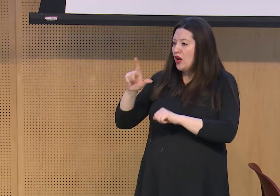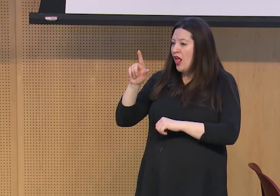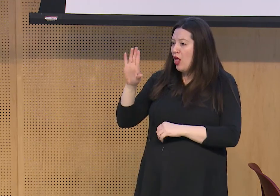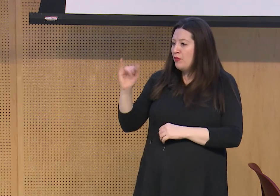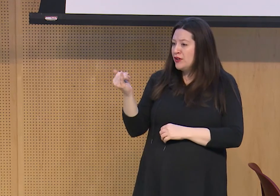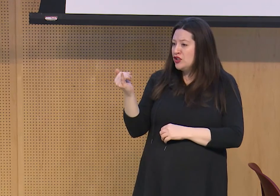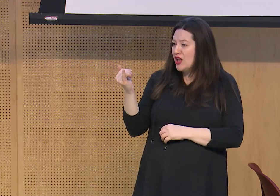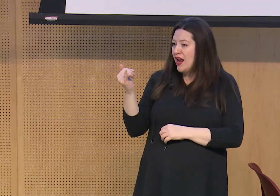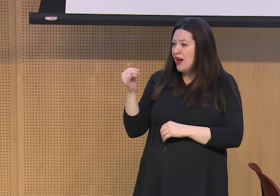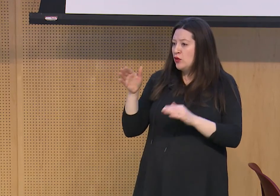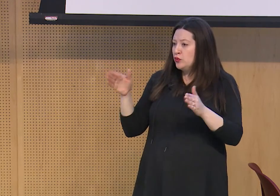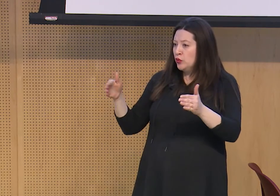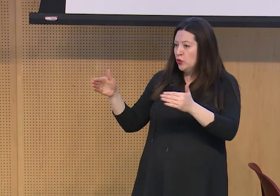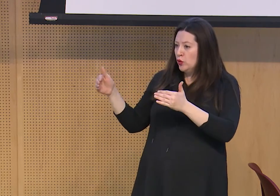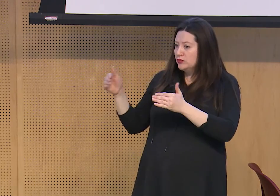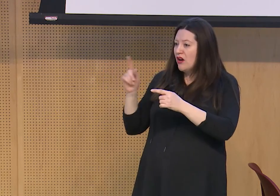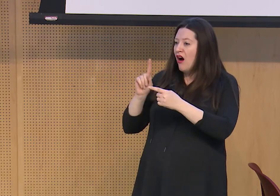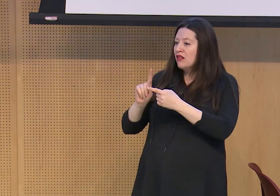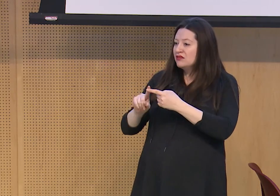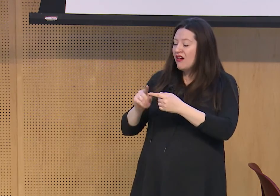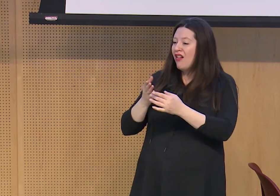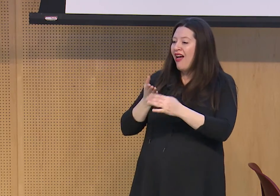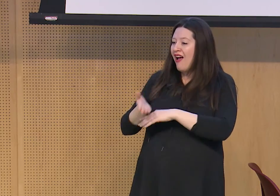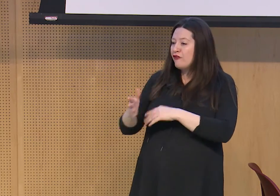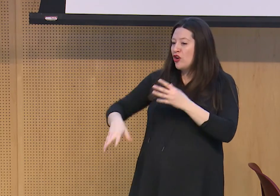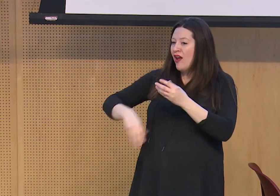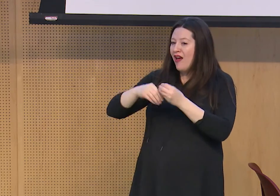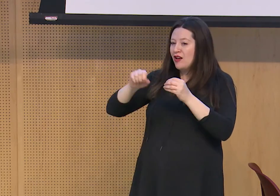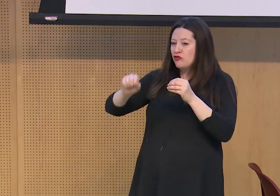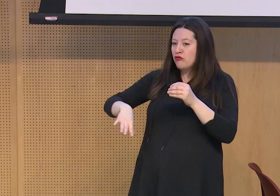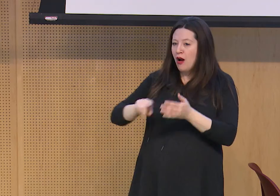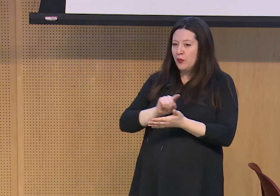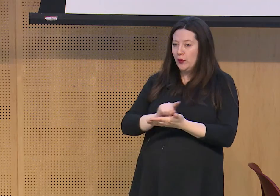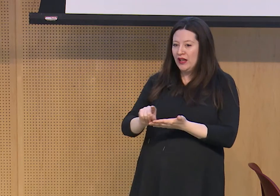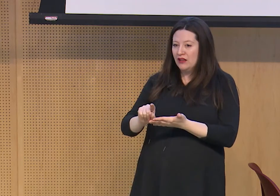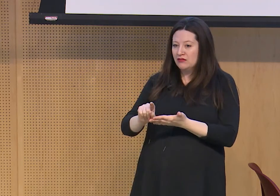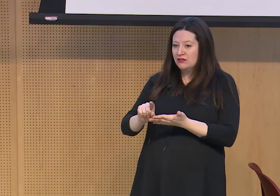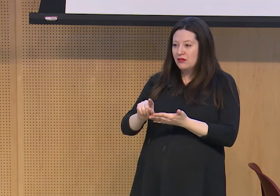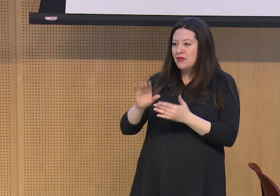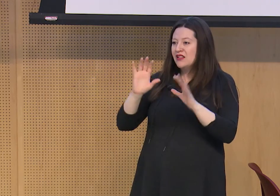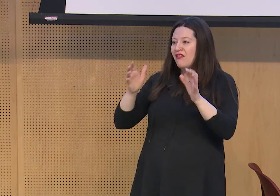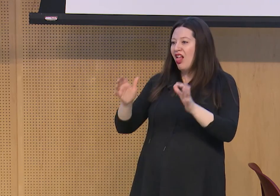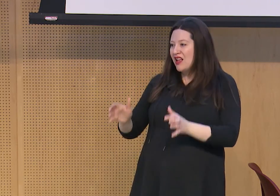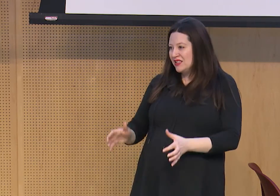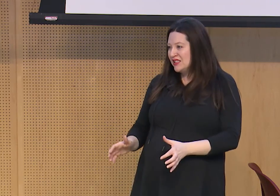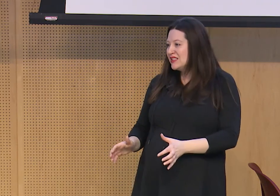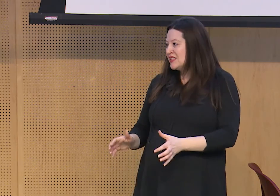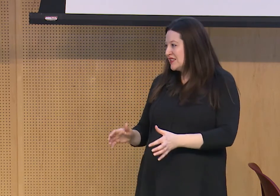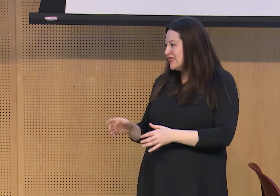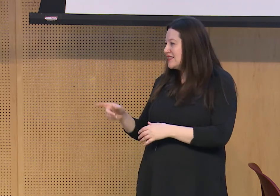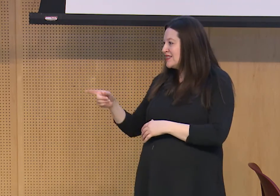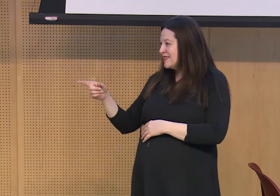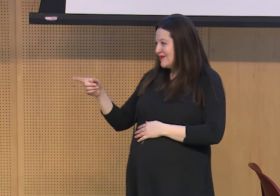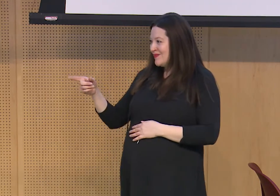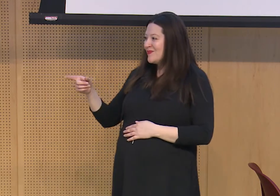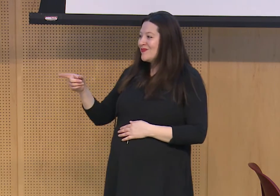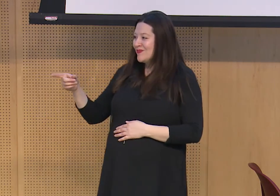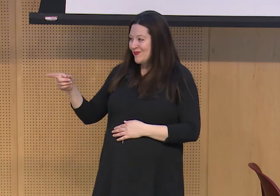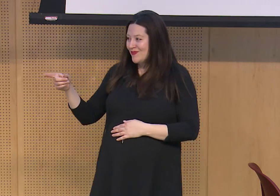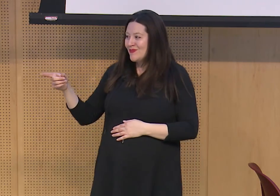Okay, so I can't book LBJ rooms until after add drop week is over because class schedules take priority.